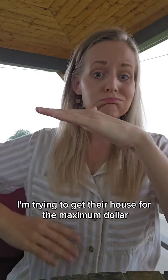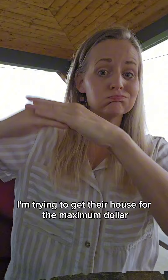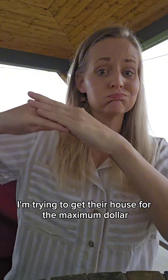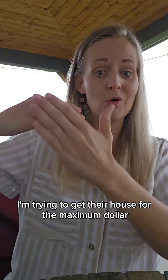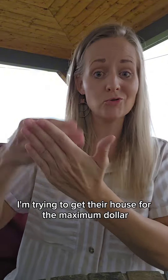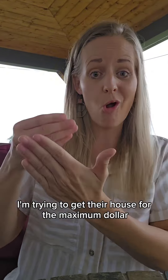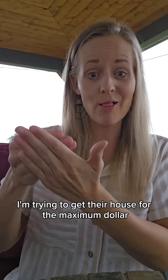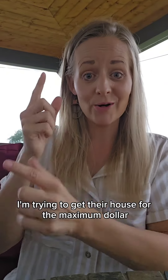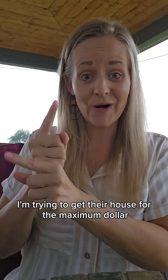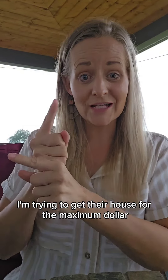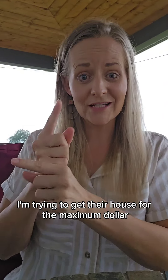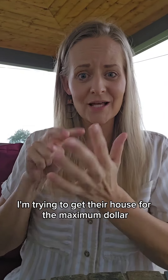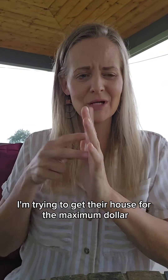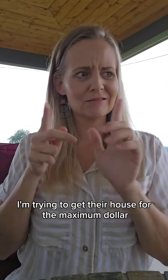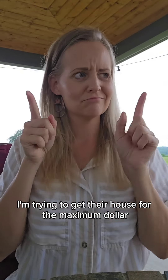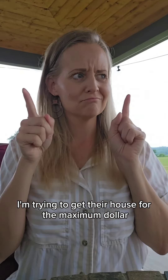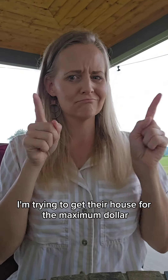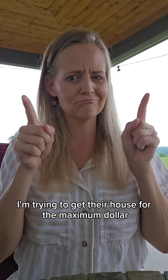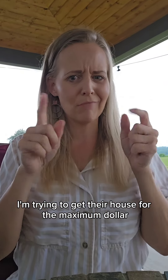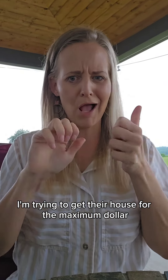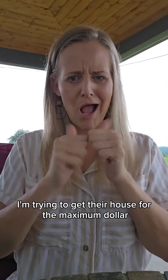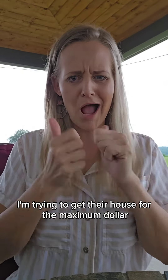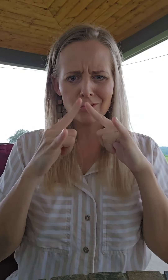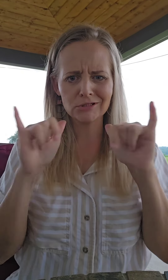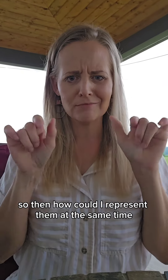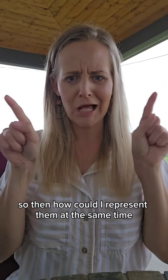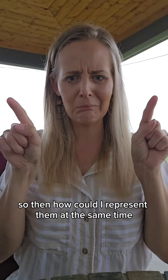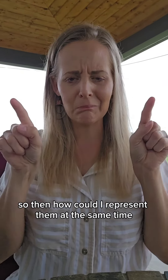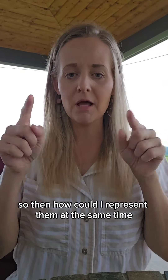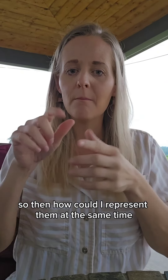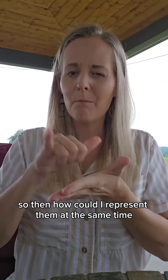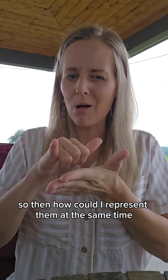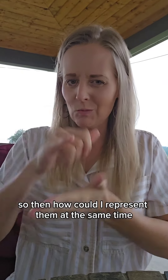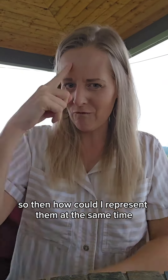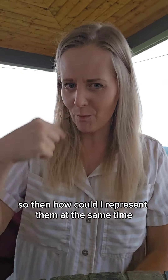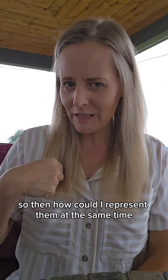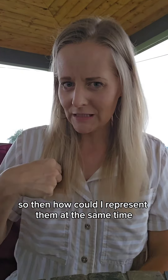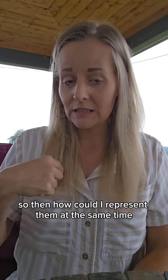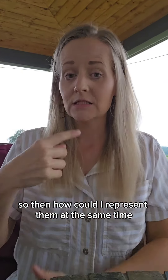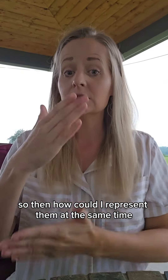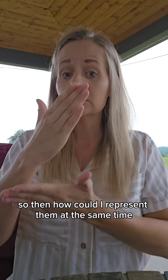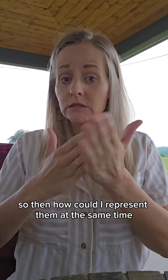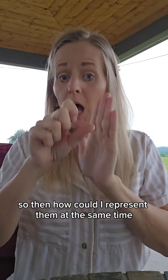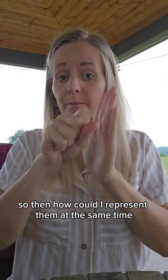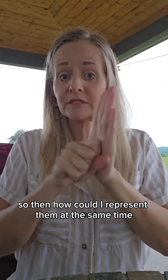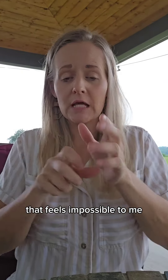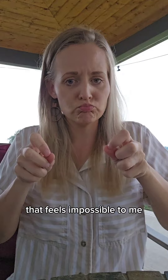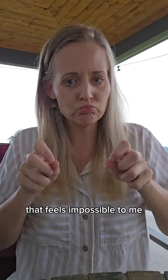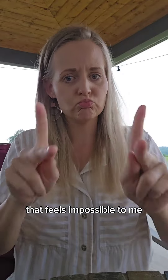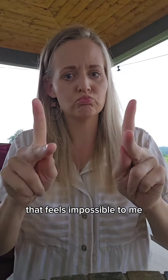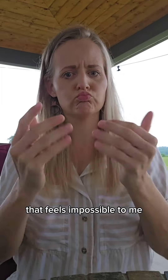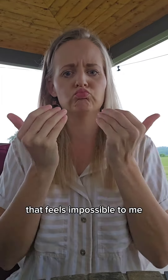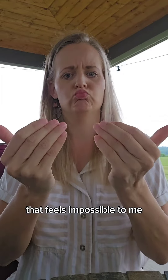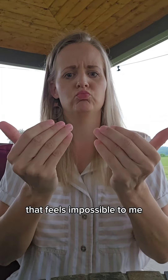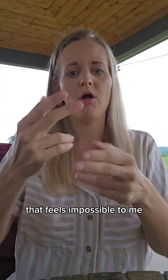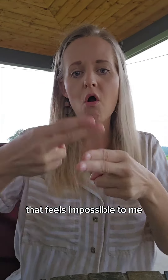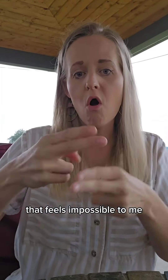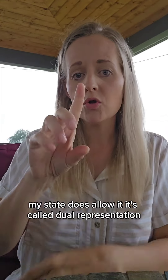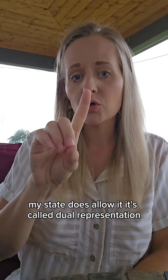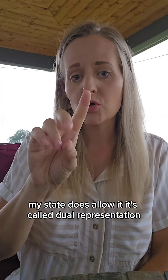to get their house for the maximum dollar. So then how could I represent them at the same time? That feels impossible to me. My state